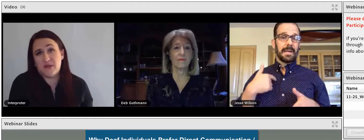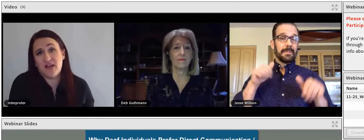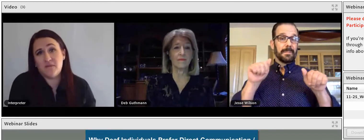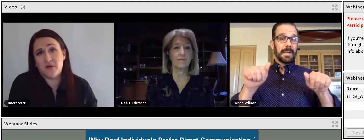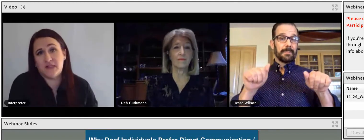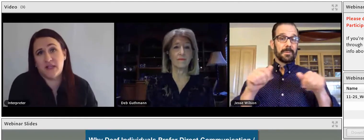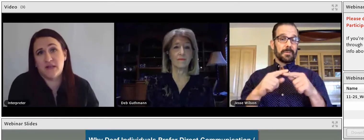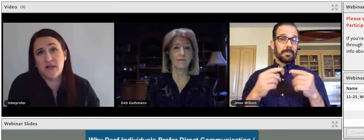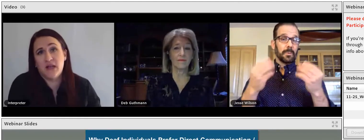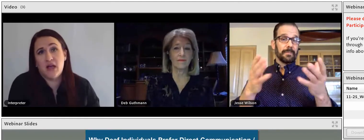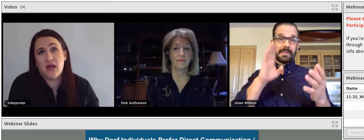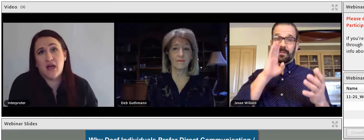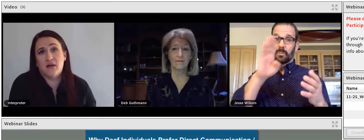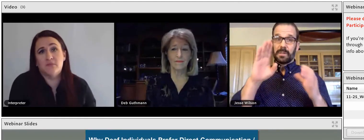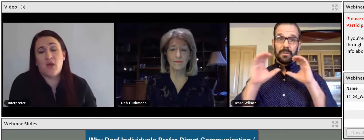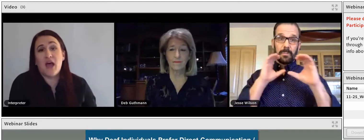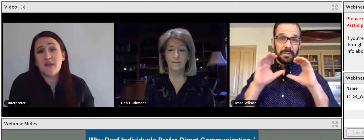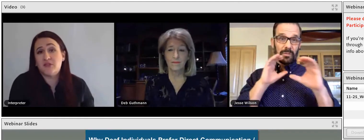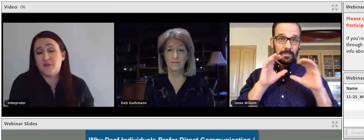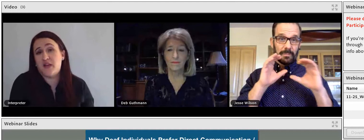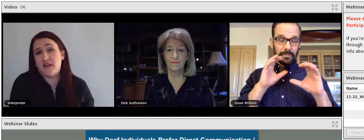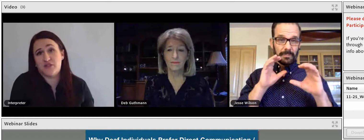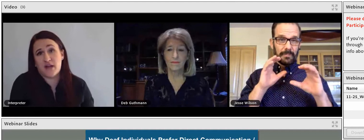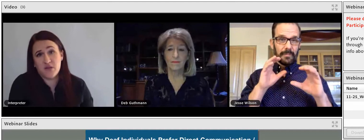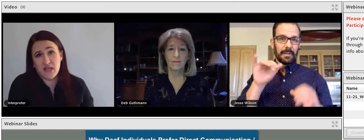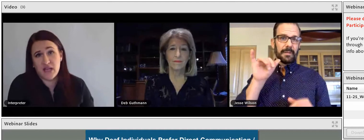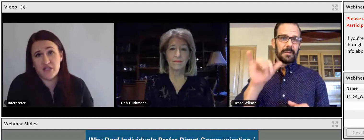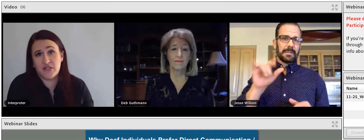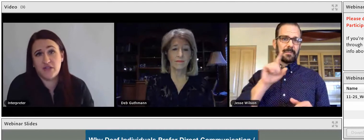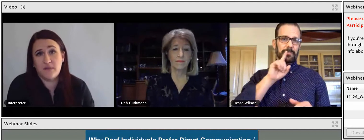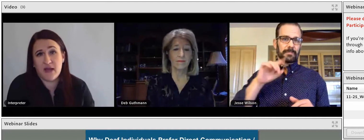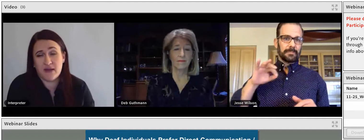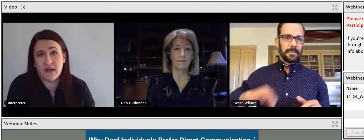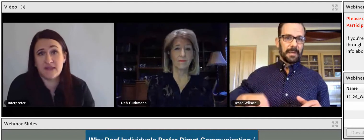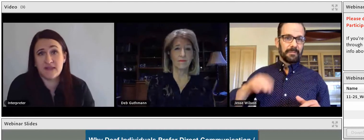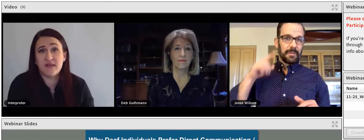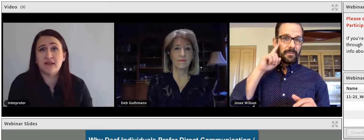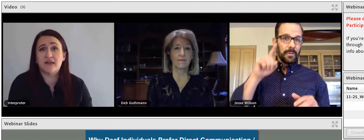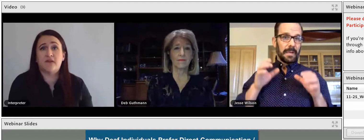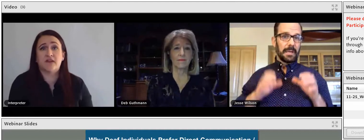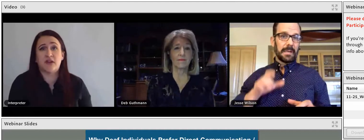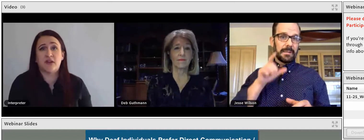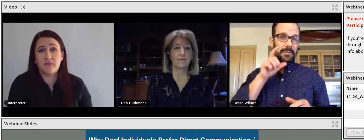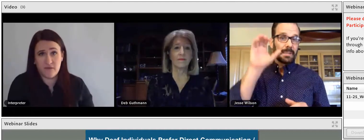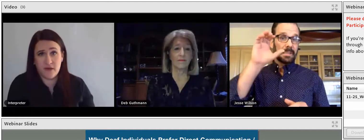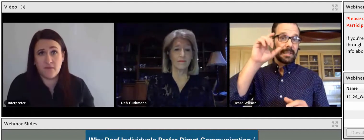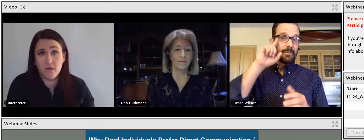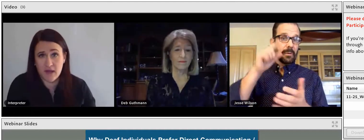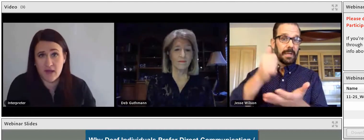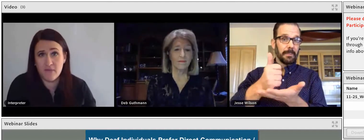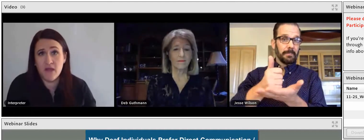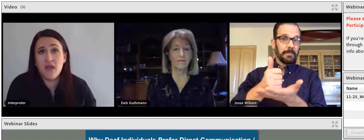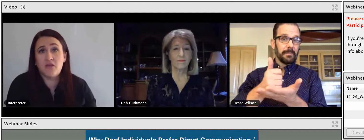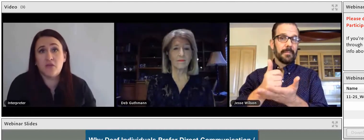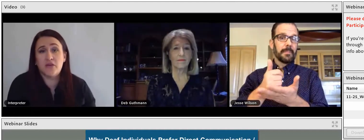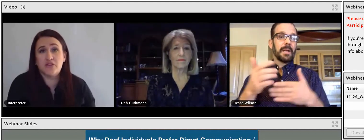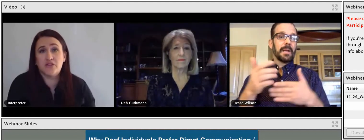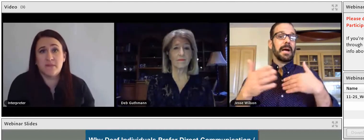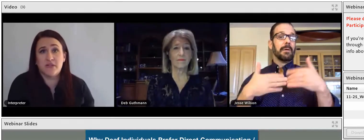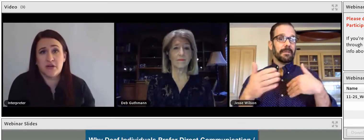as you can see, am a deaf person. I'm able to provide direct communication to my clients, and that's of extreme benefit for